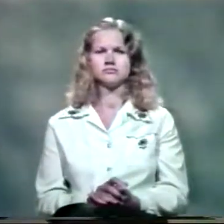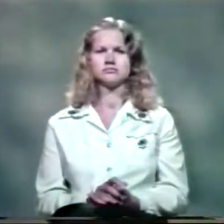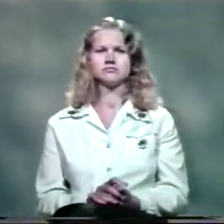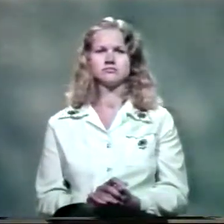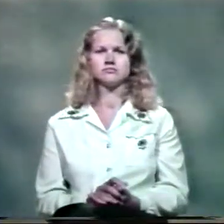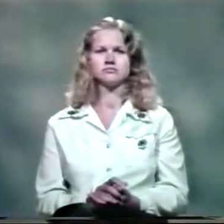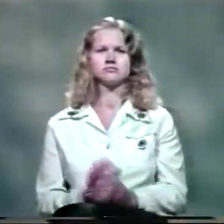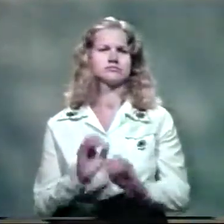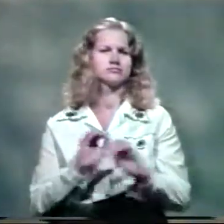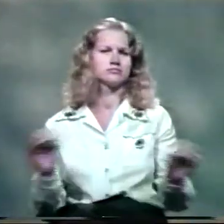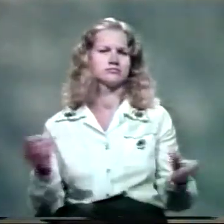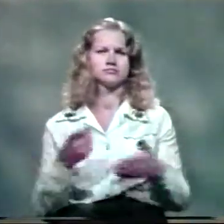No charge.